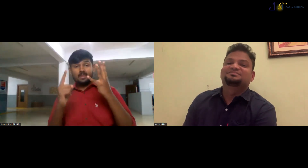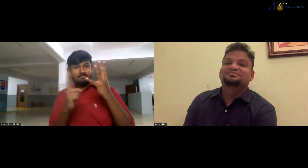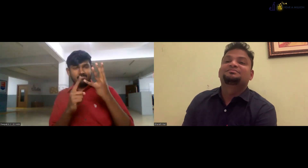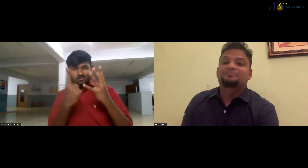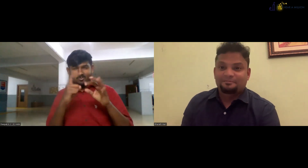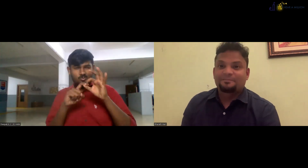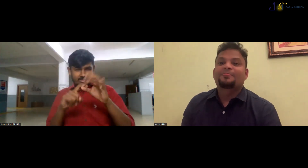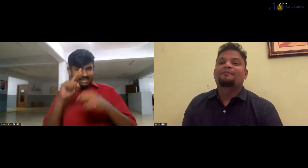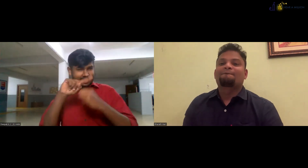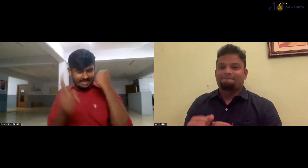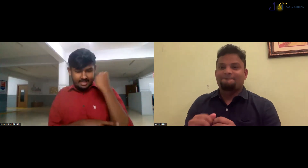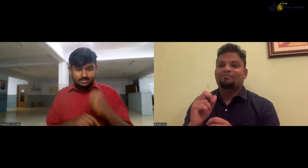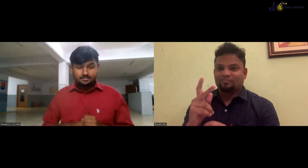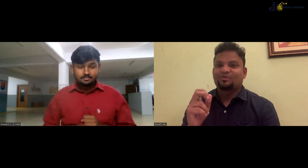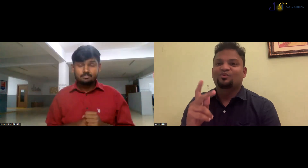animal movement at night.